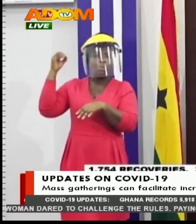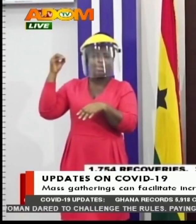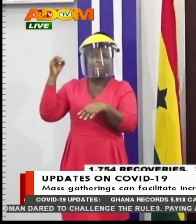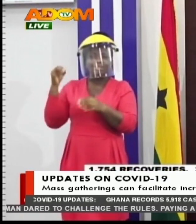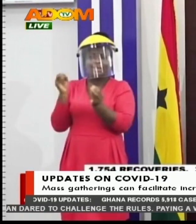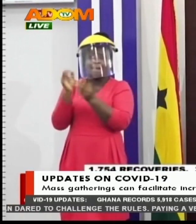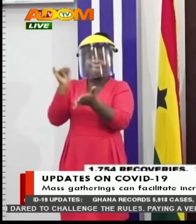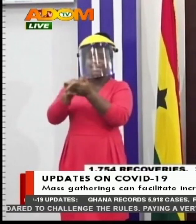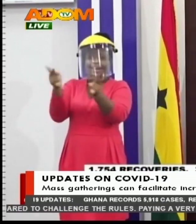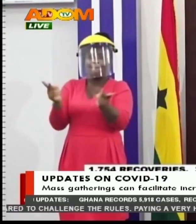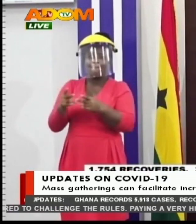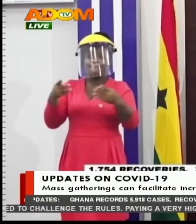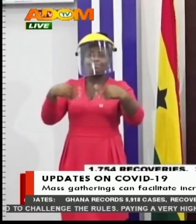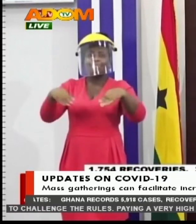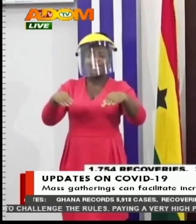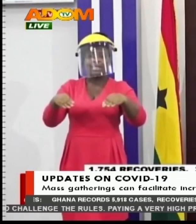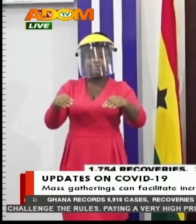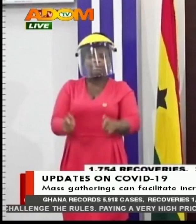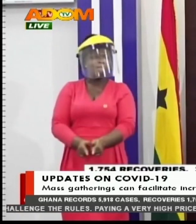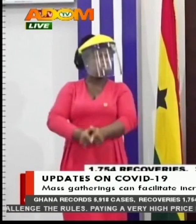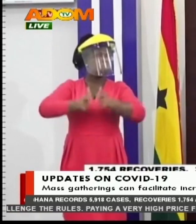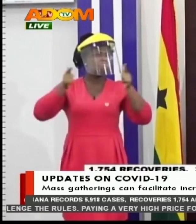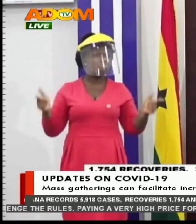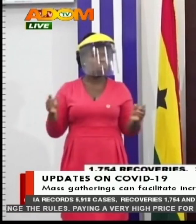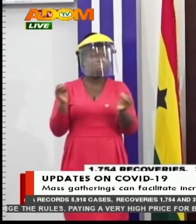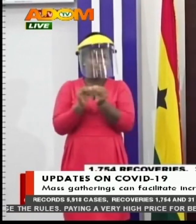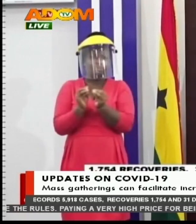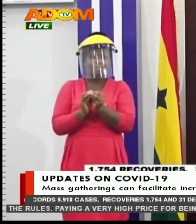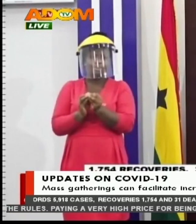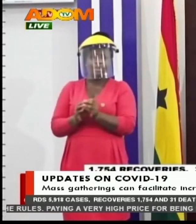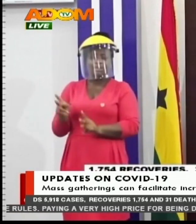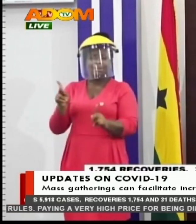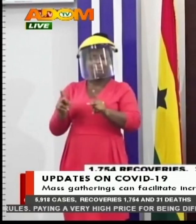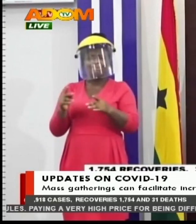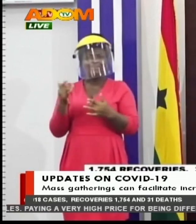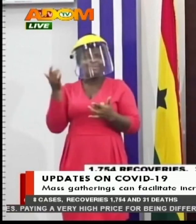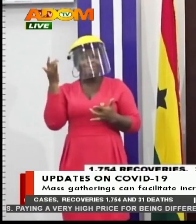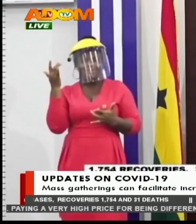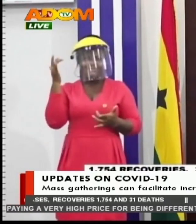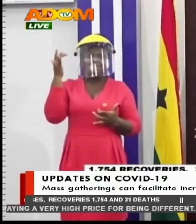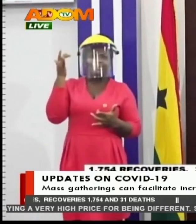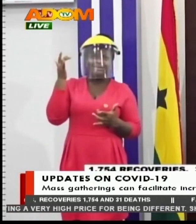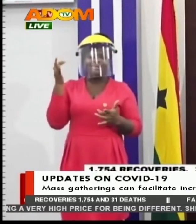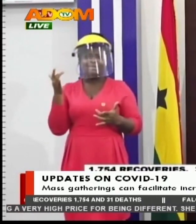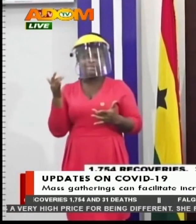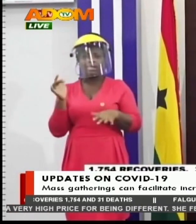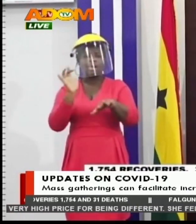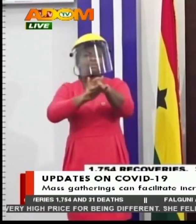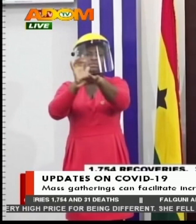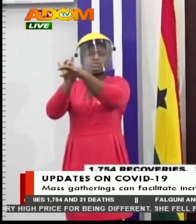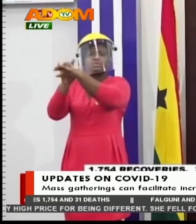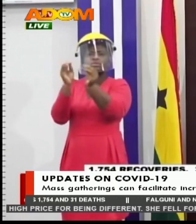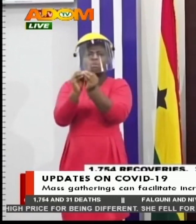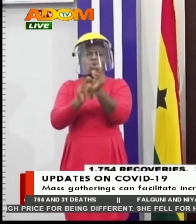20th or 21st, the trajectory of events in Obuasi changed. And you can actually ascertain